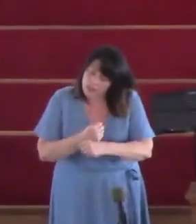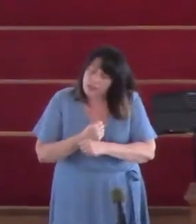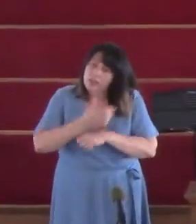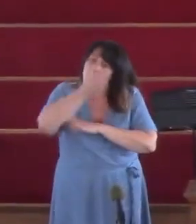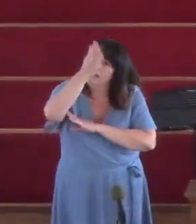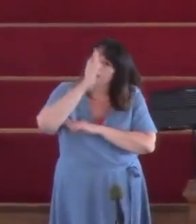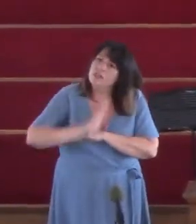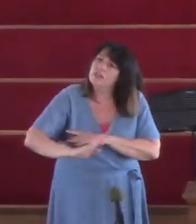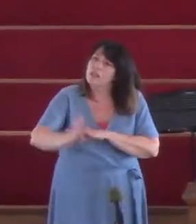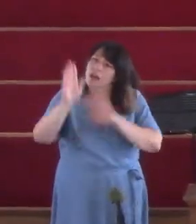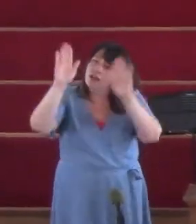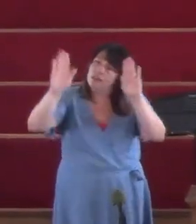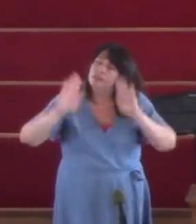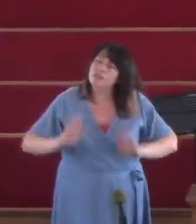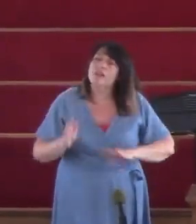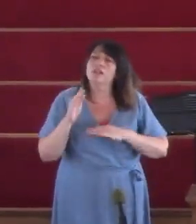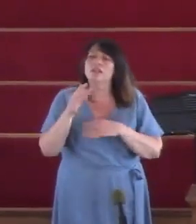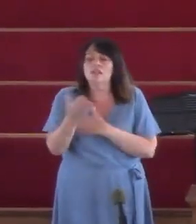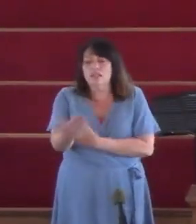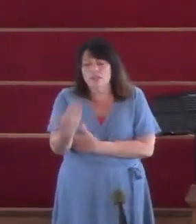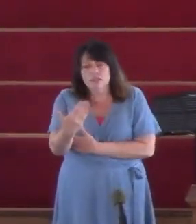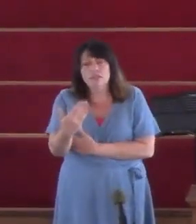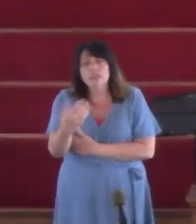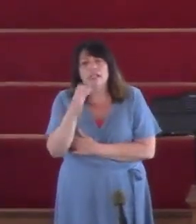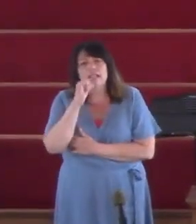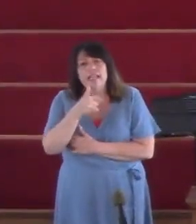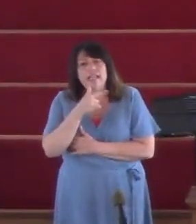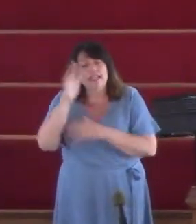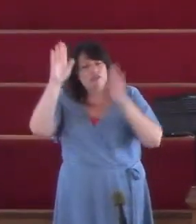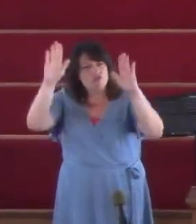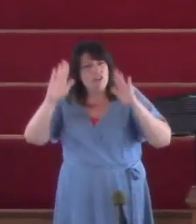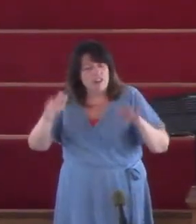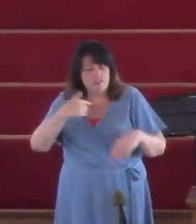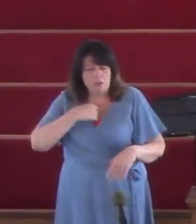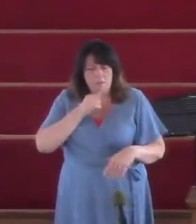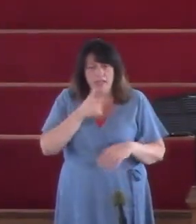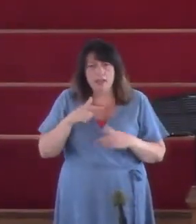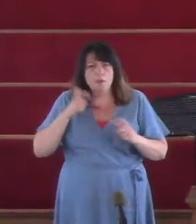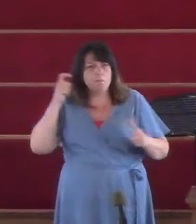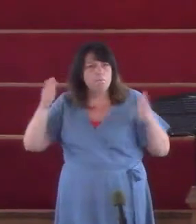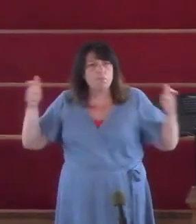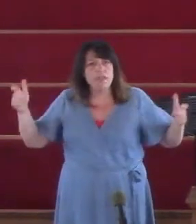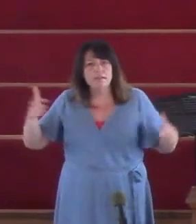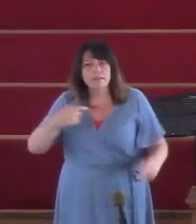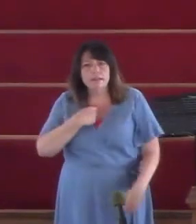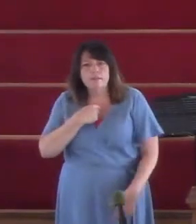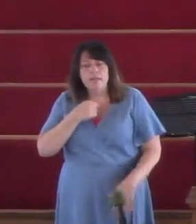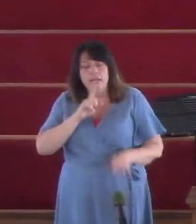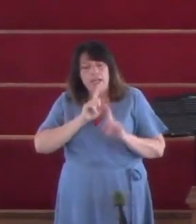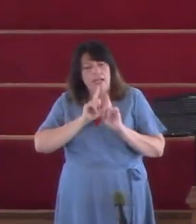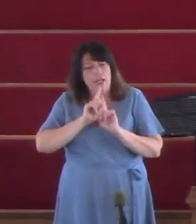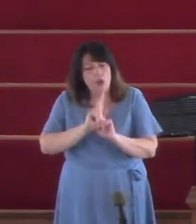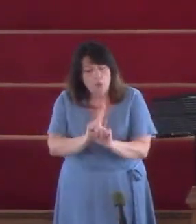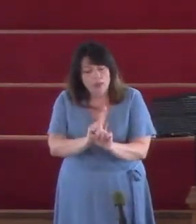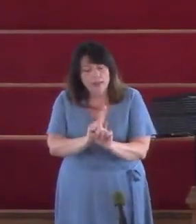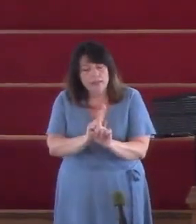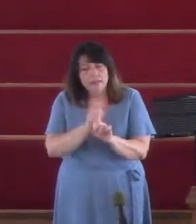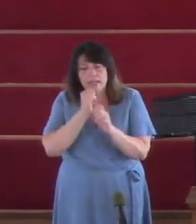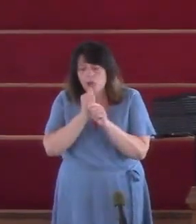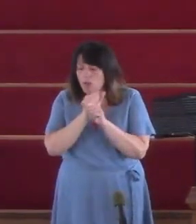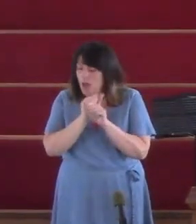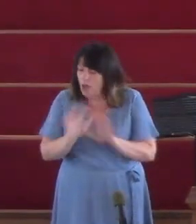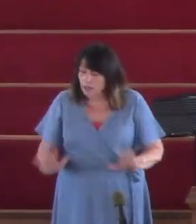I am and bigger than I am. And he said that he would go with us. He would not leave us. He would